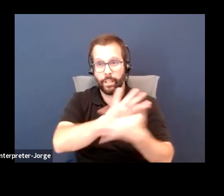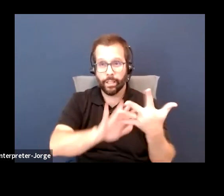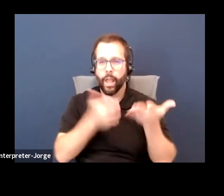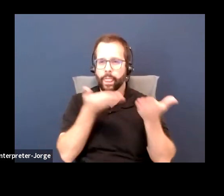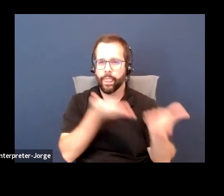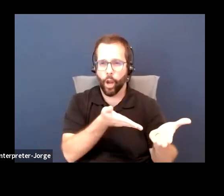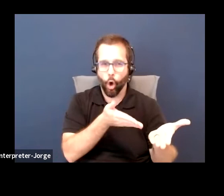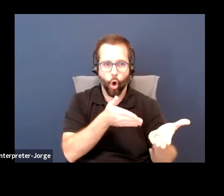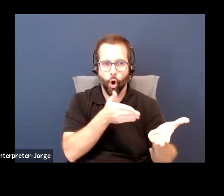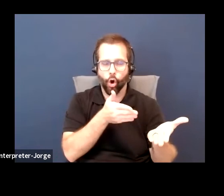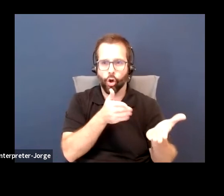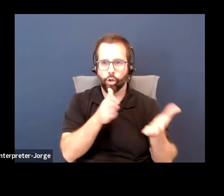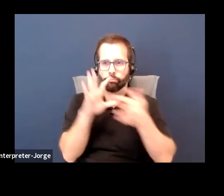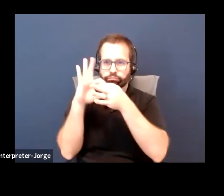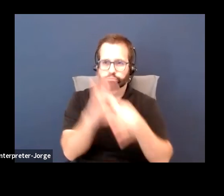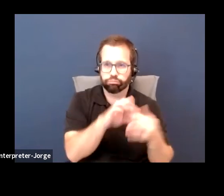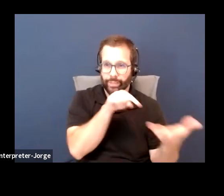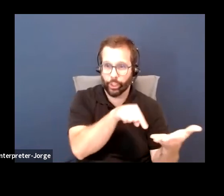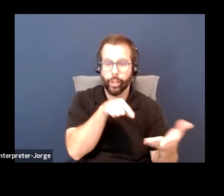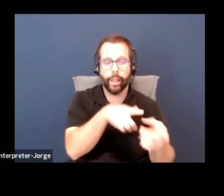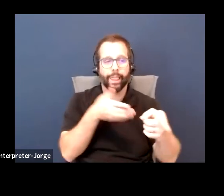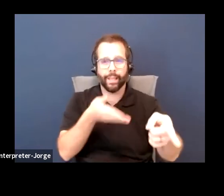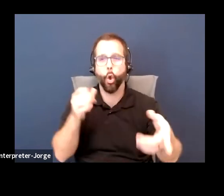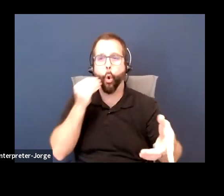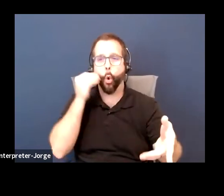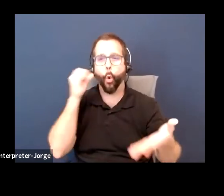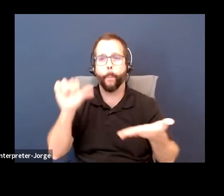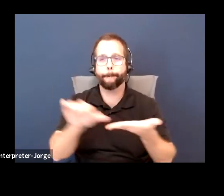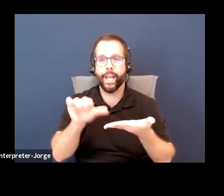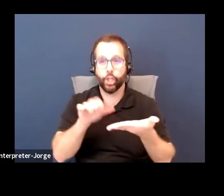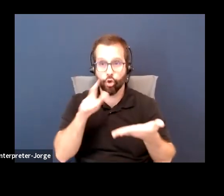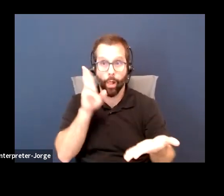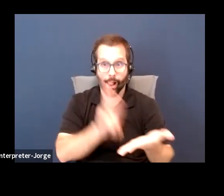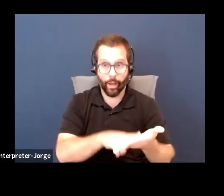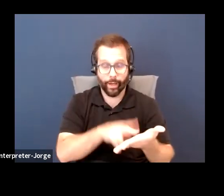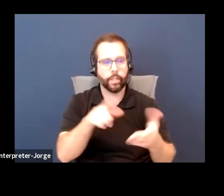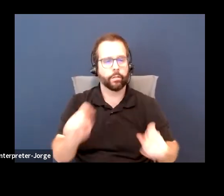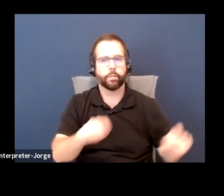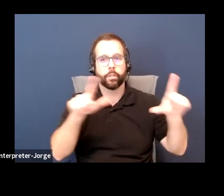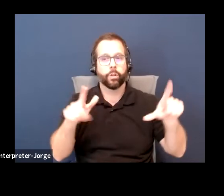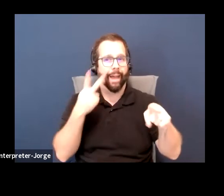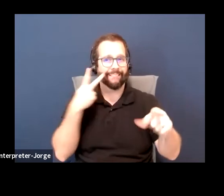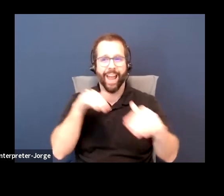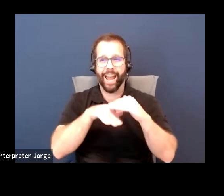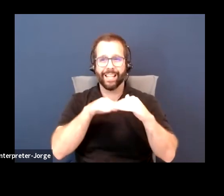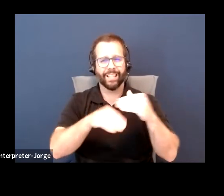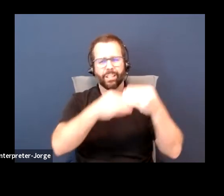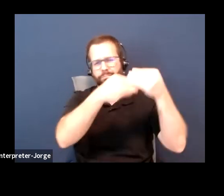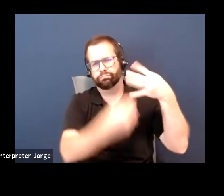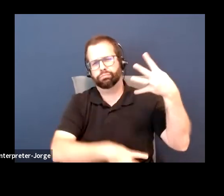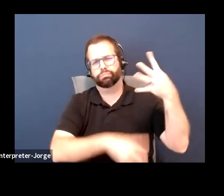here on the home page, you'll log in, and then you'll have access to all of our fun